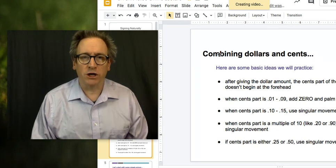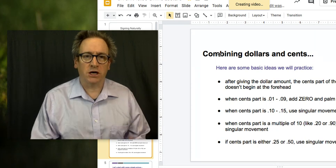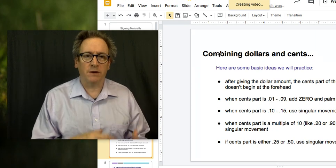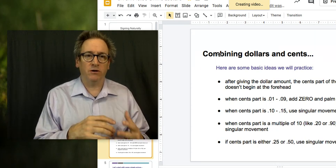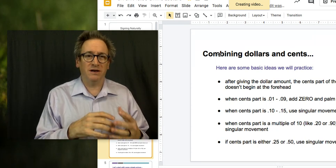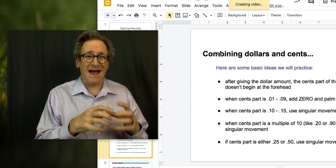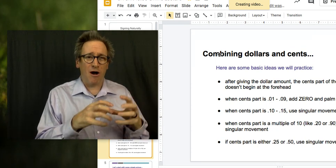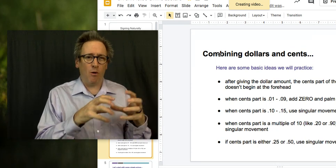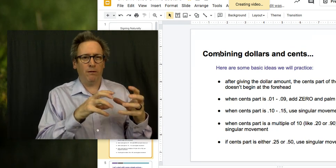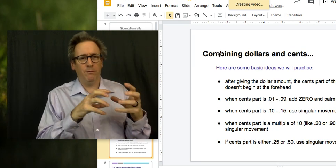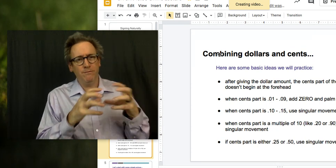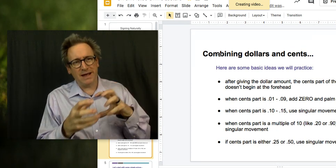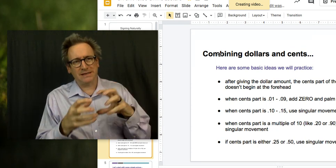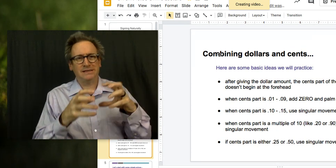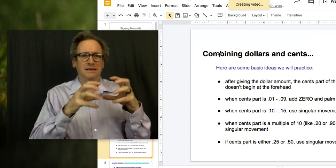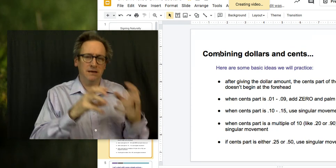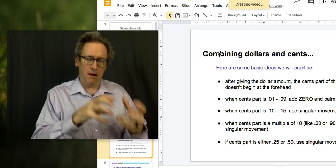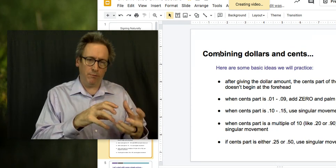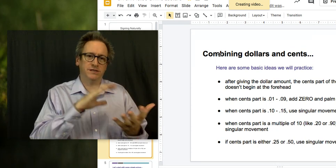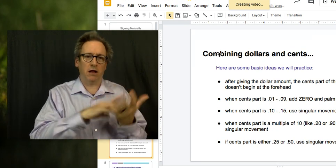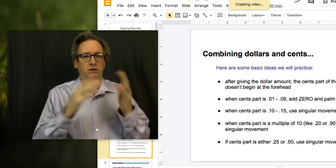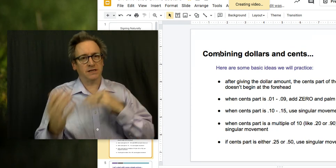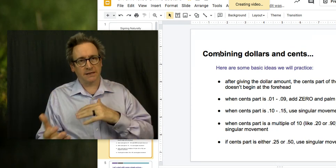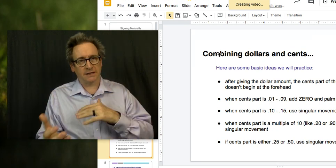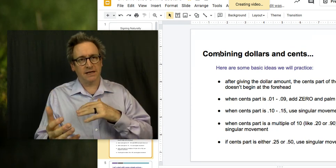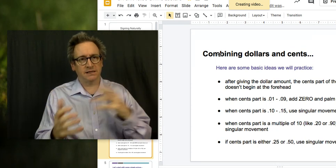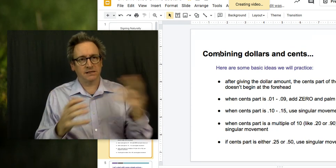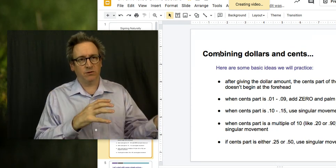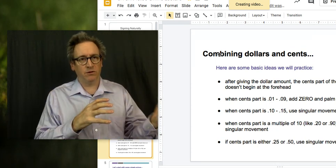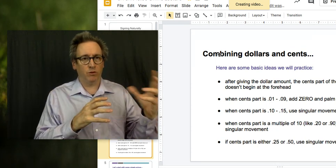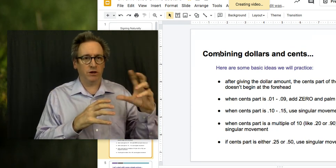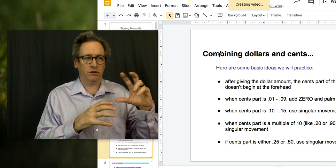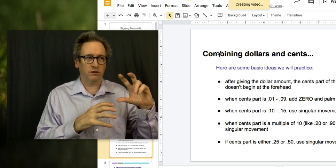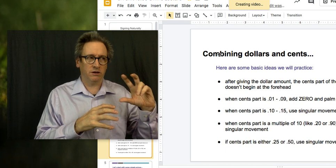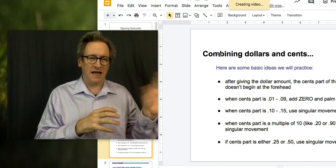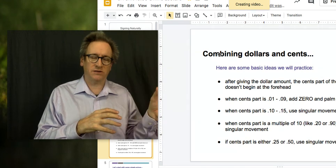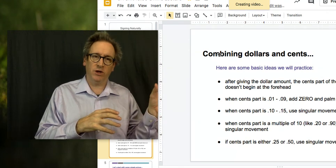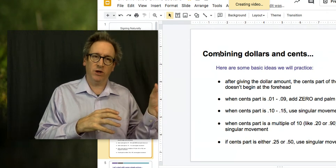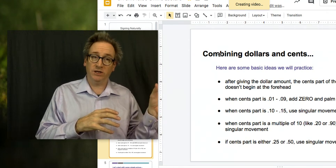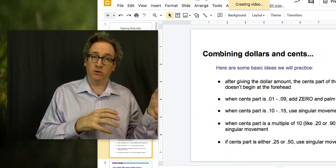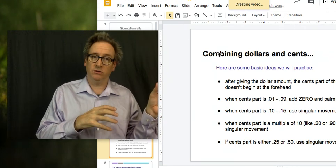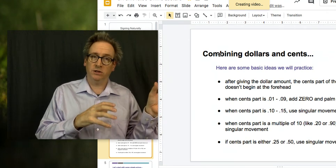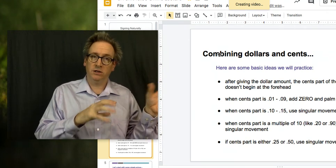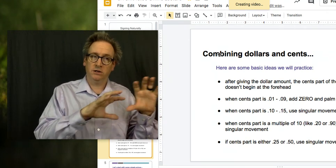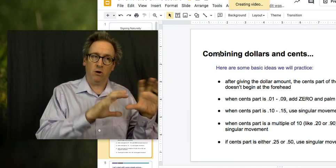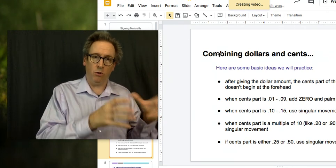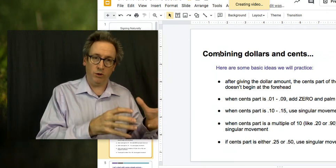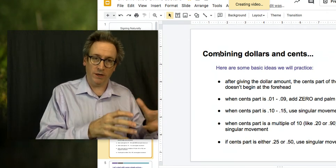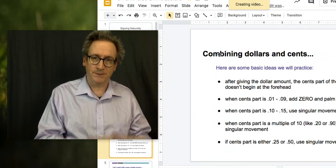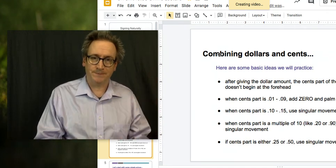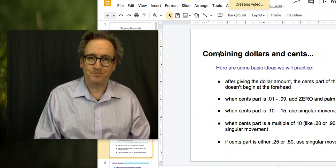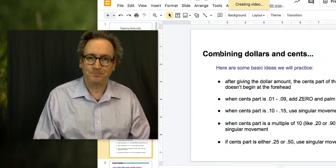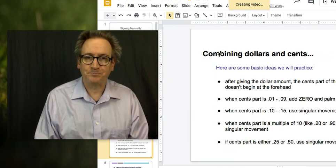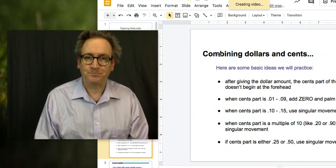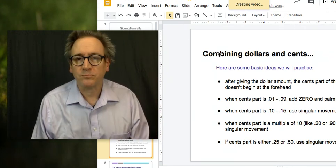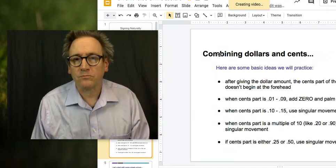We're going to talk about now mixed numbers, dollars and cents. Is the last one we only told whole